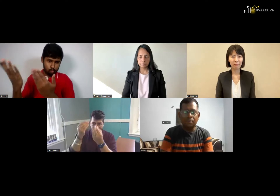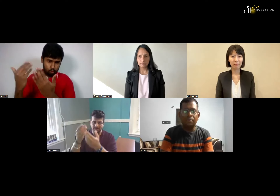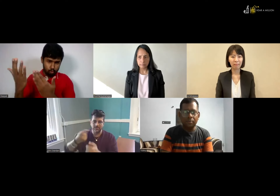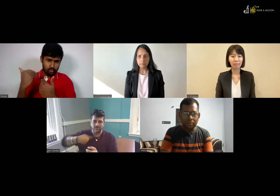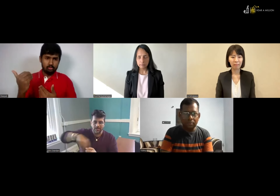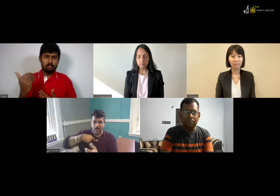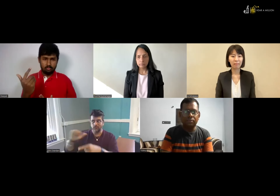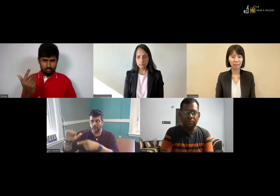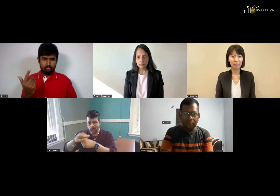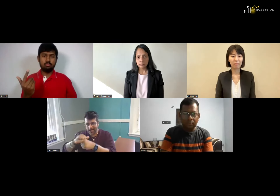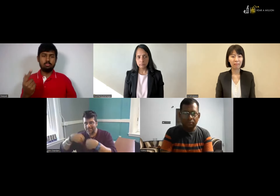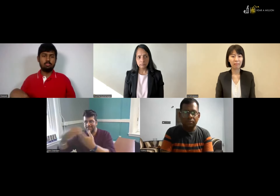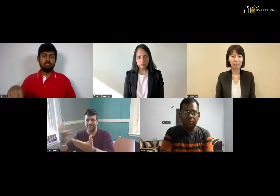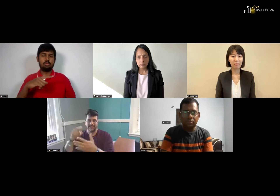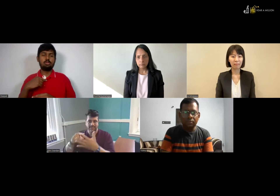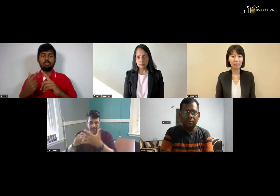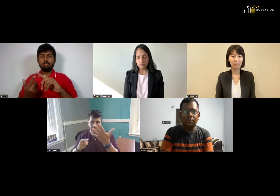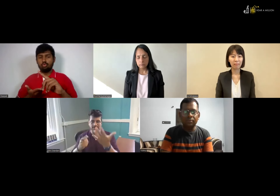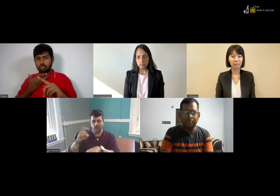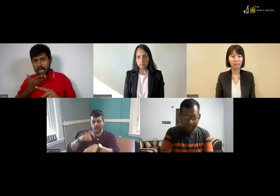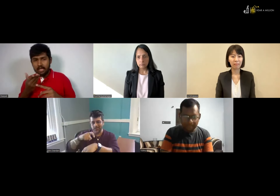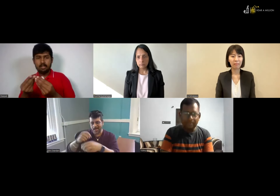can ask for the accessibility.